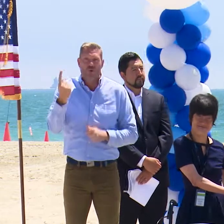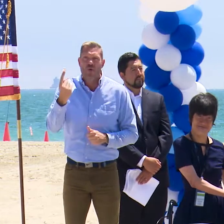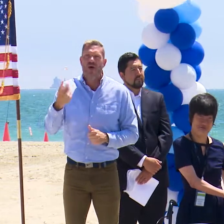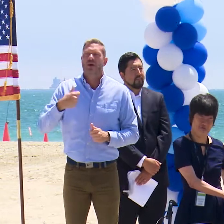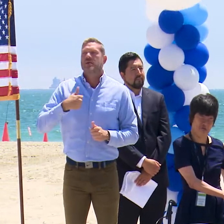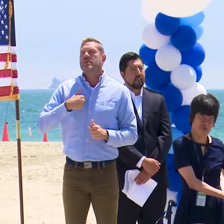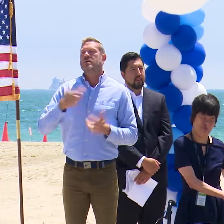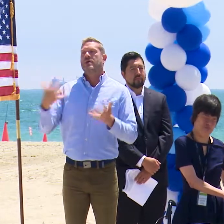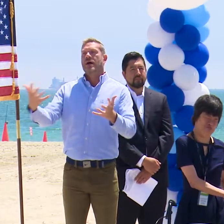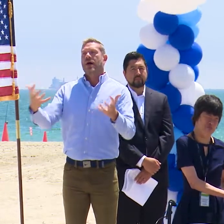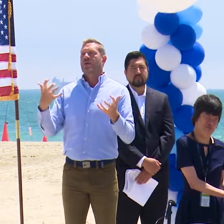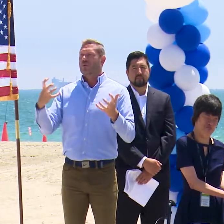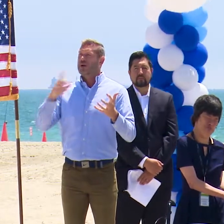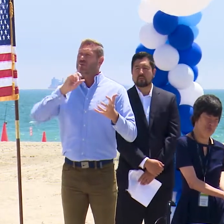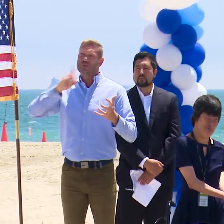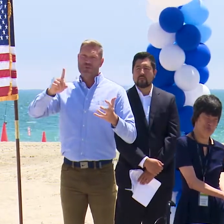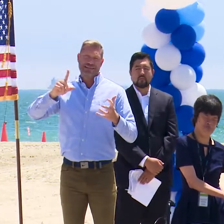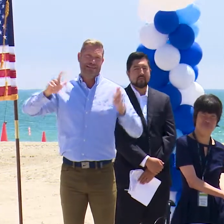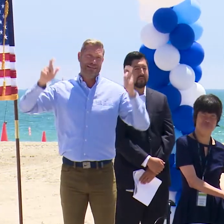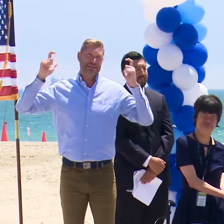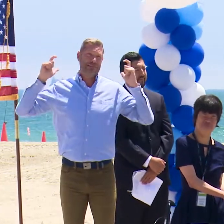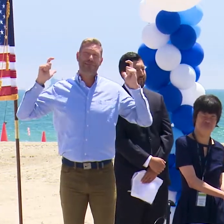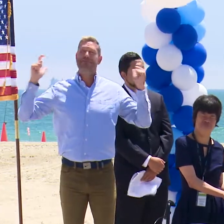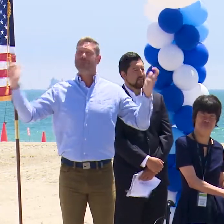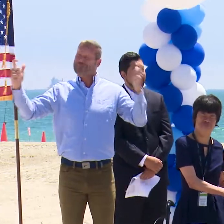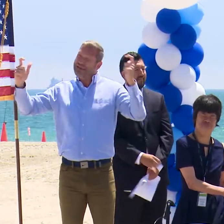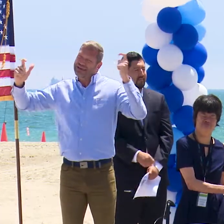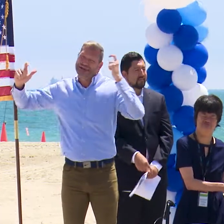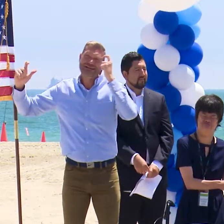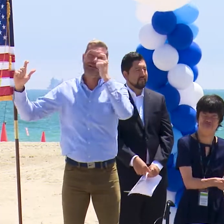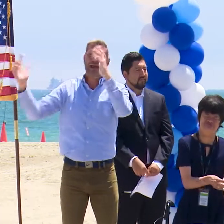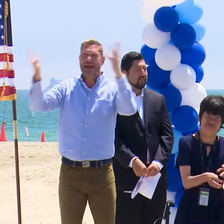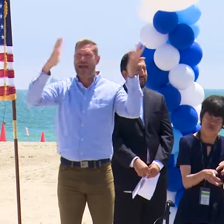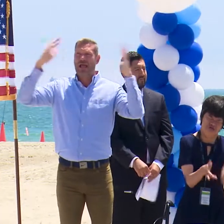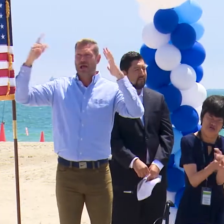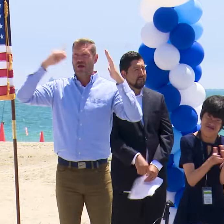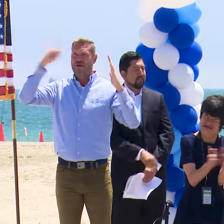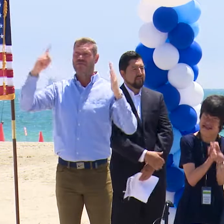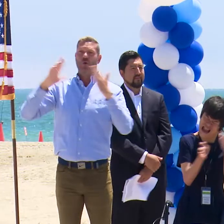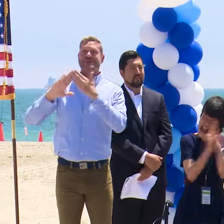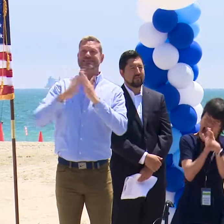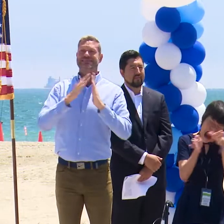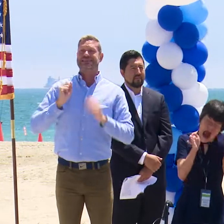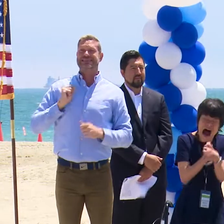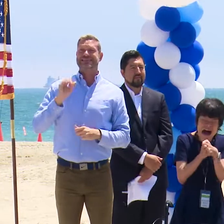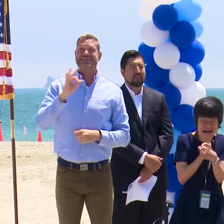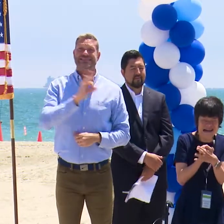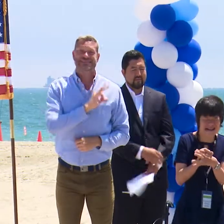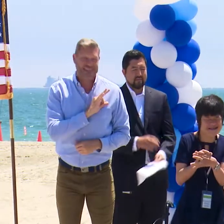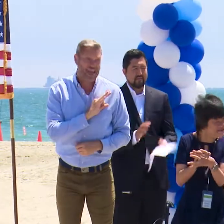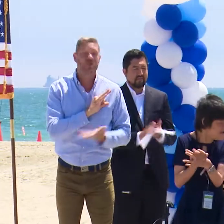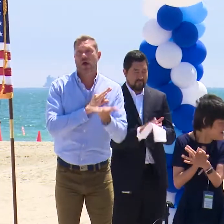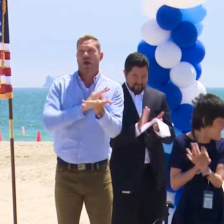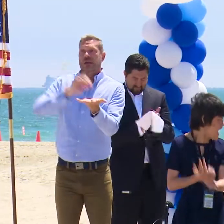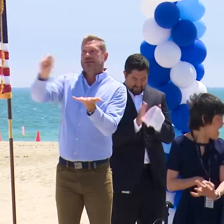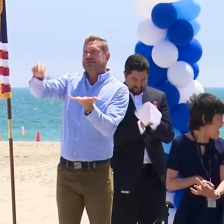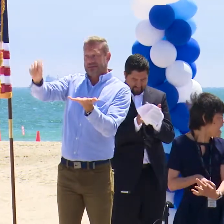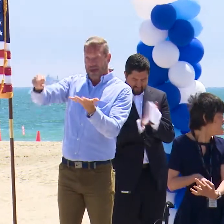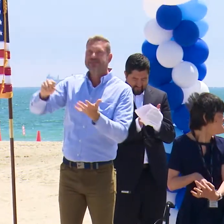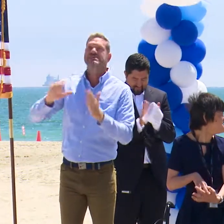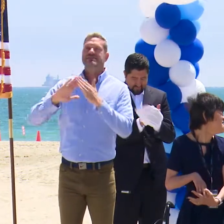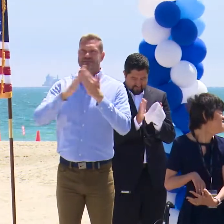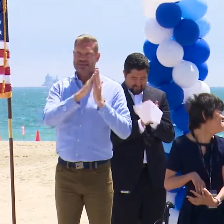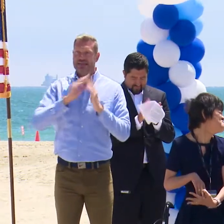give a let's give a big round of applause to our city staff and also, yes, our city